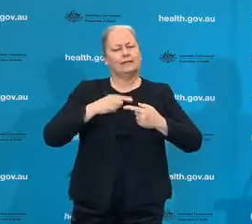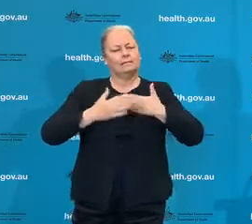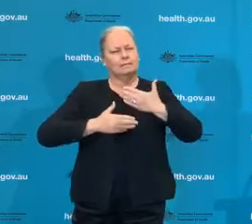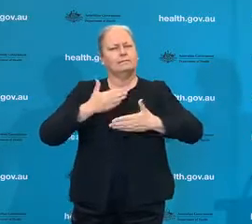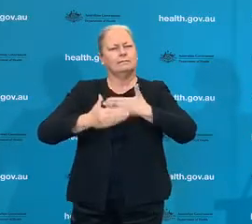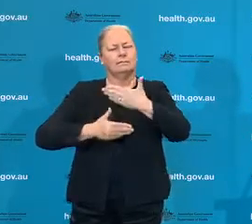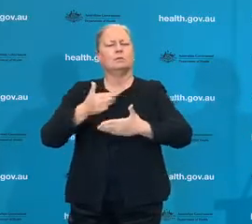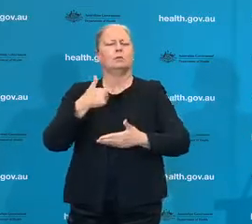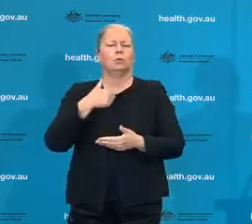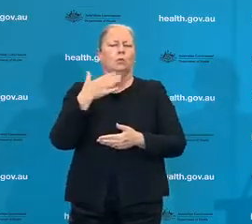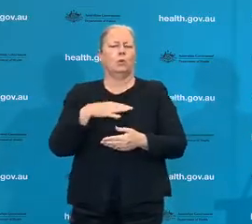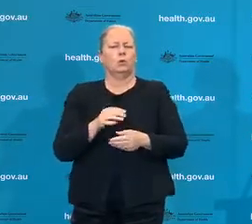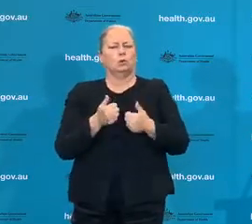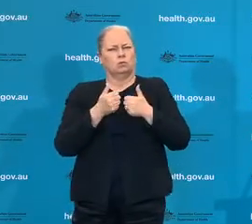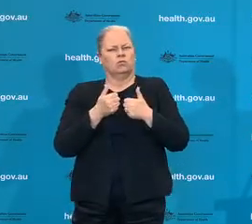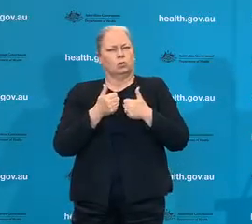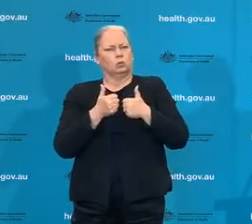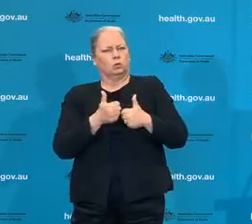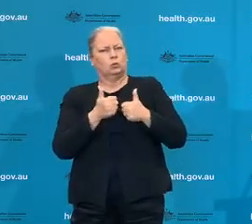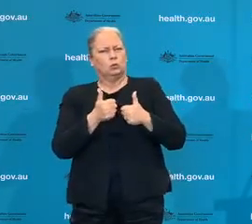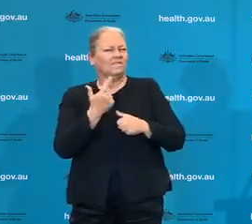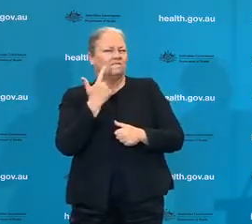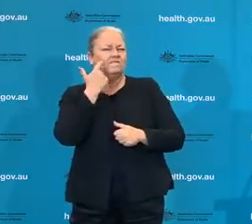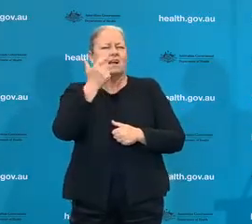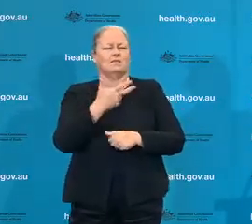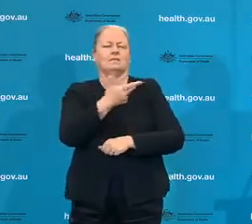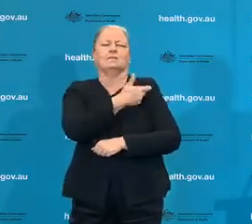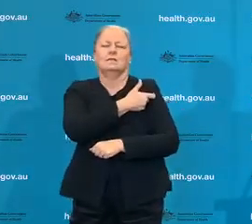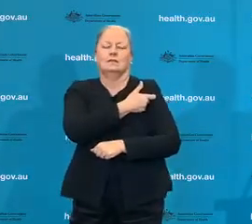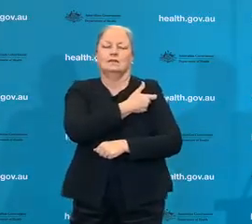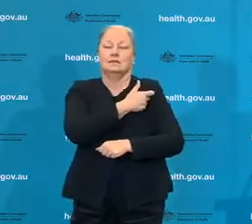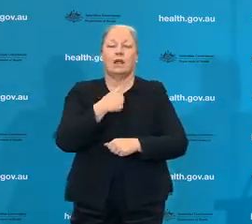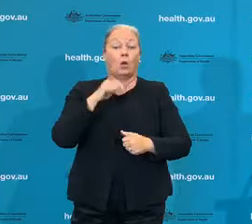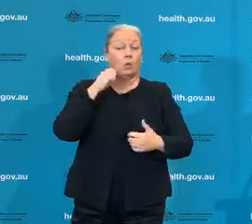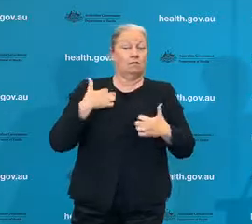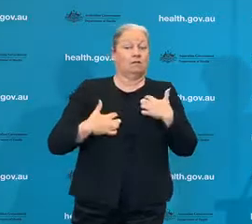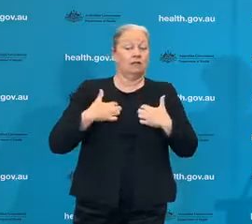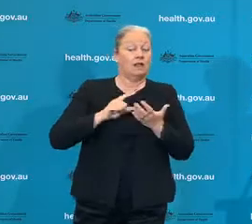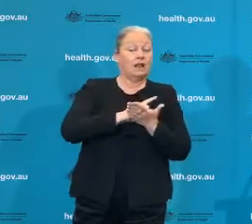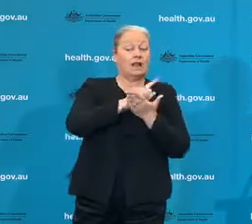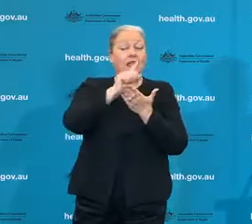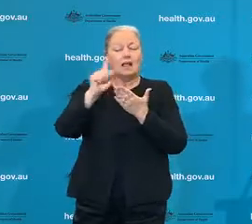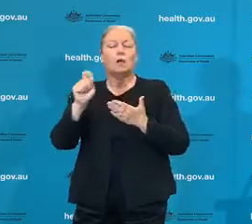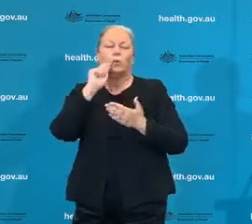an effective COVID-19 vaccine. So I look forward to being able to give further updates on that.